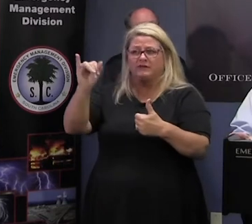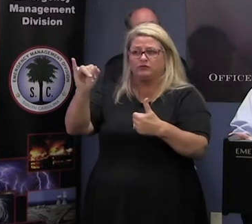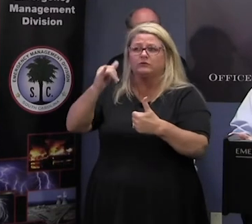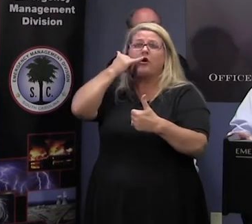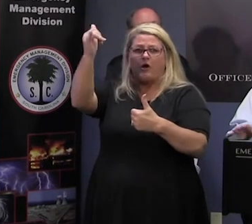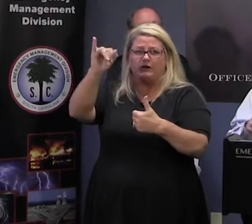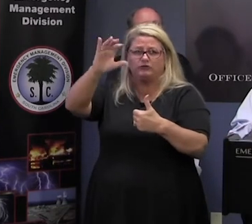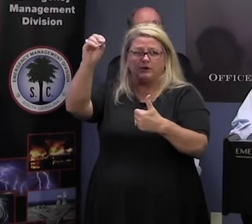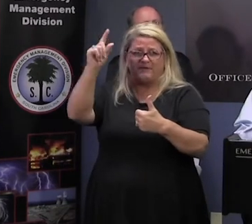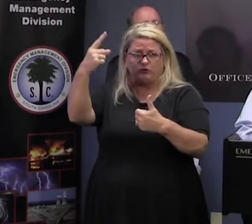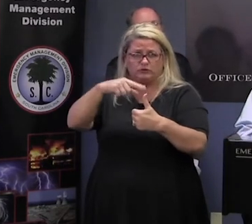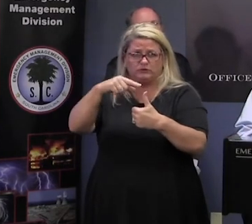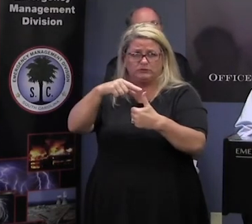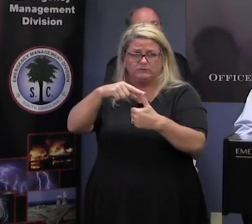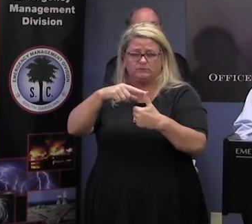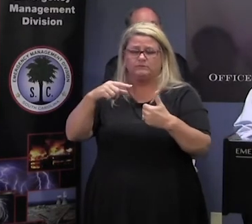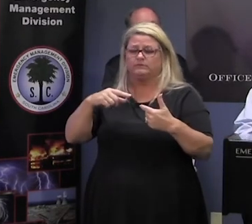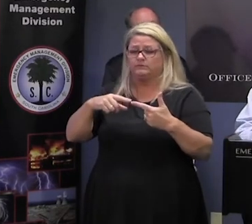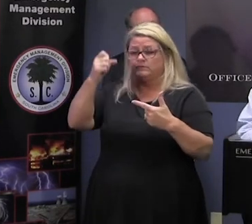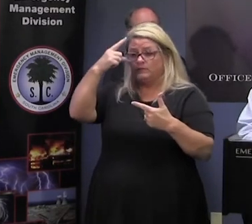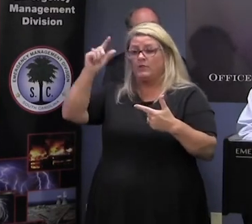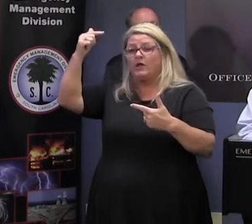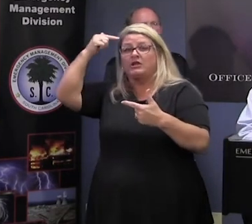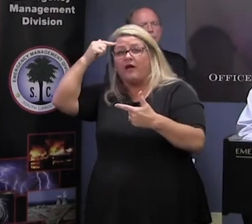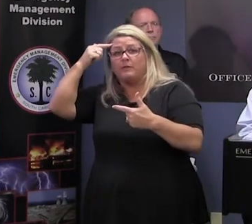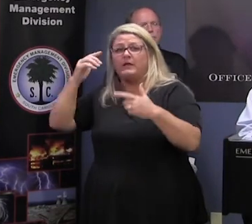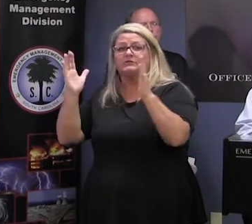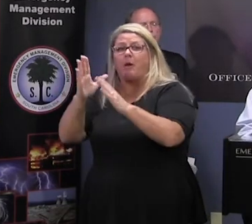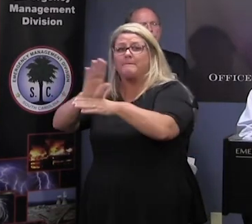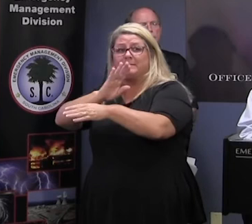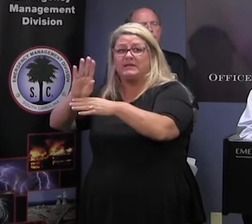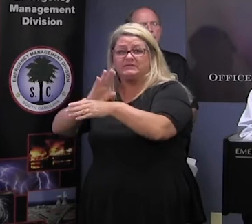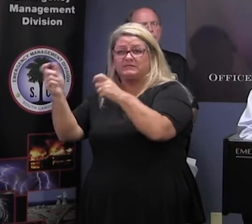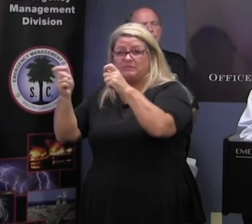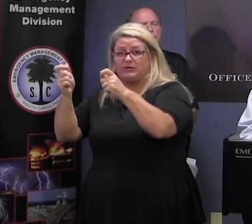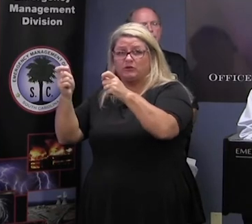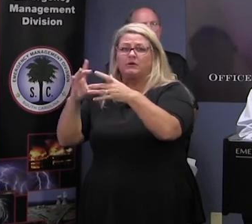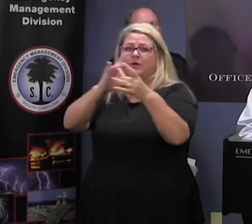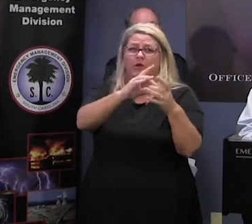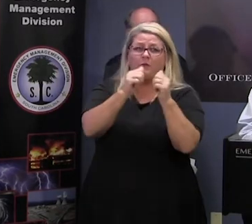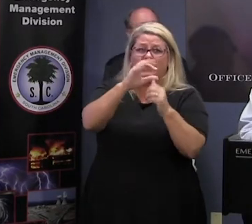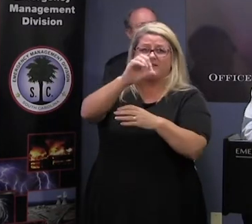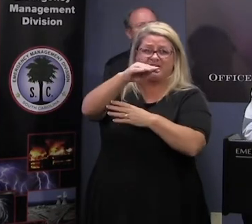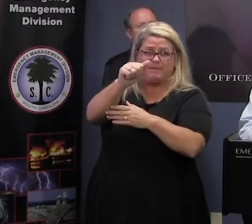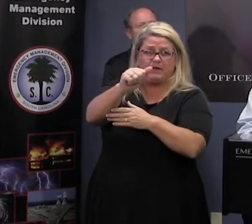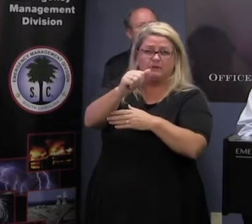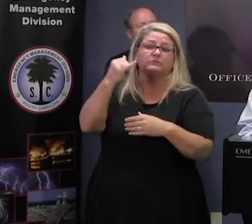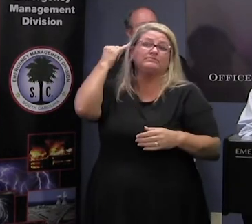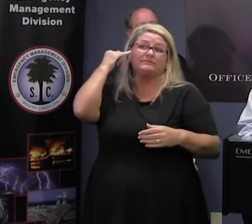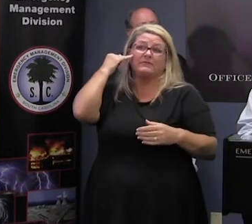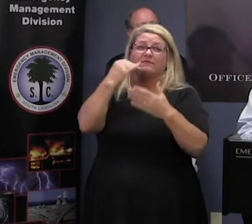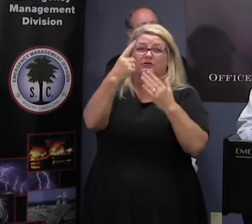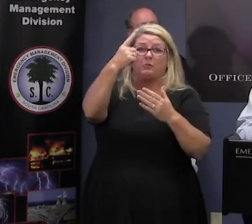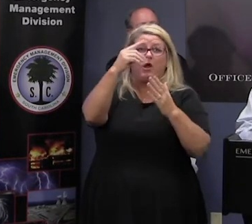assistance. And then the government has worked between FEMA and the Small Business Administration to link up our systems. So when someone